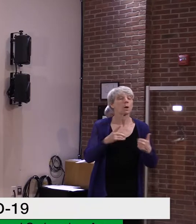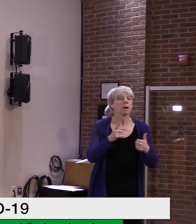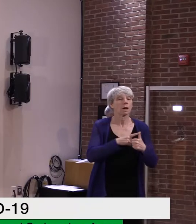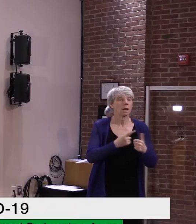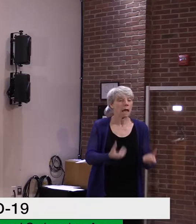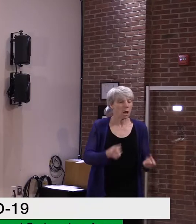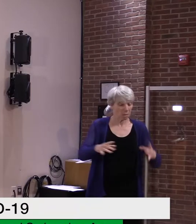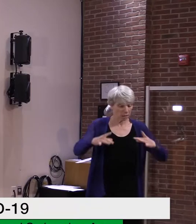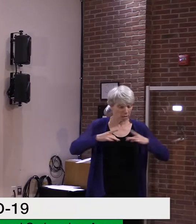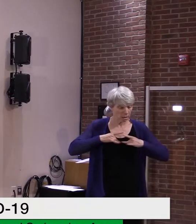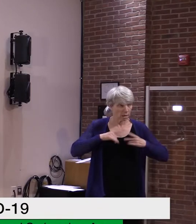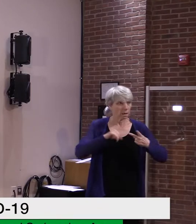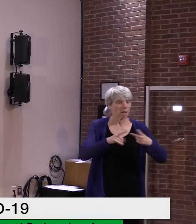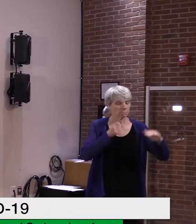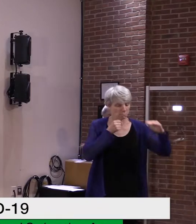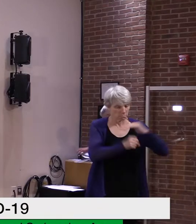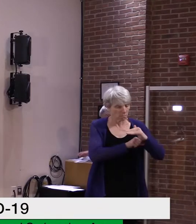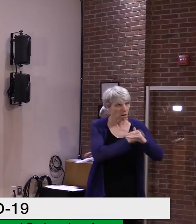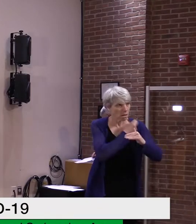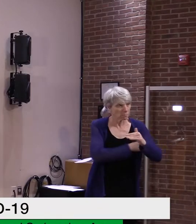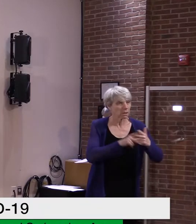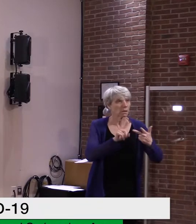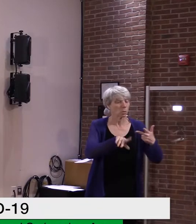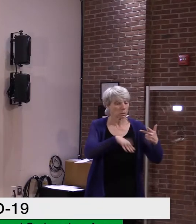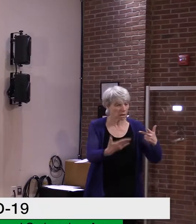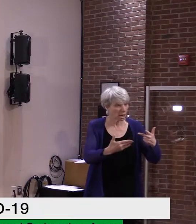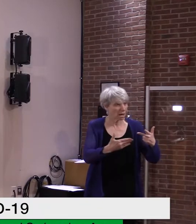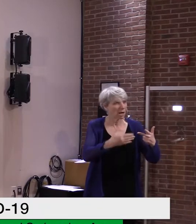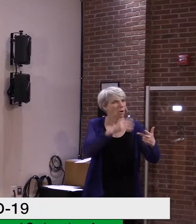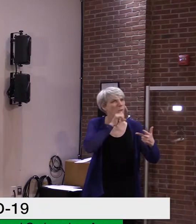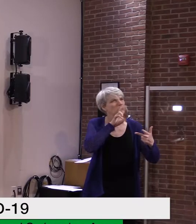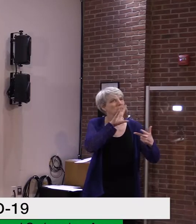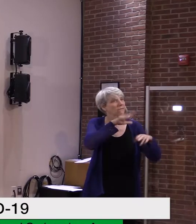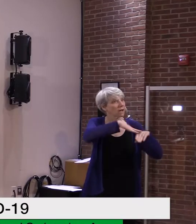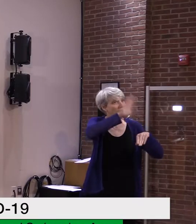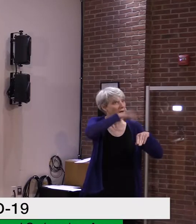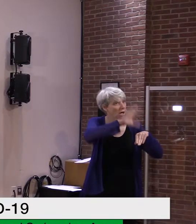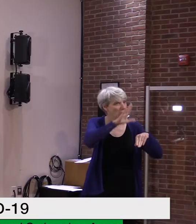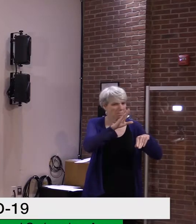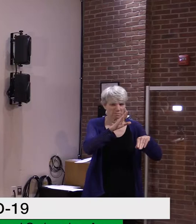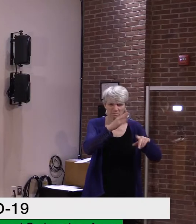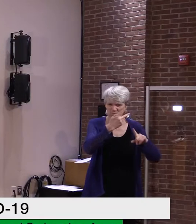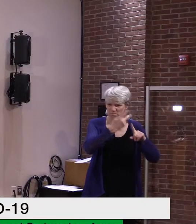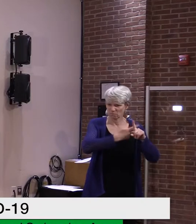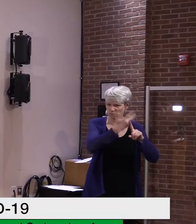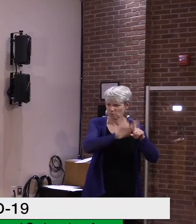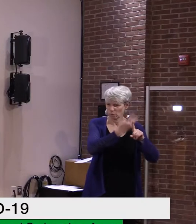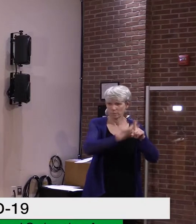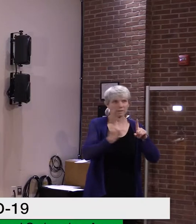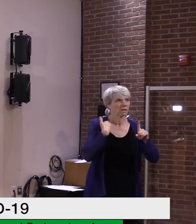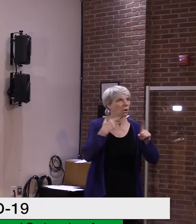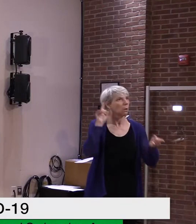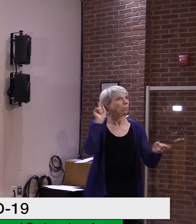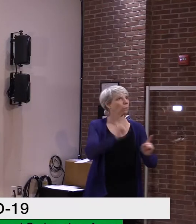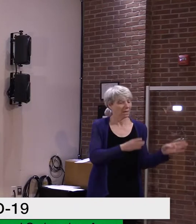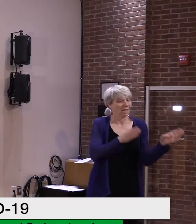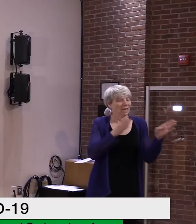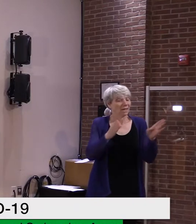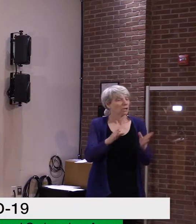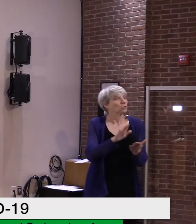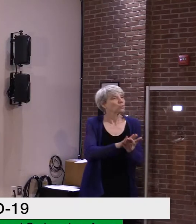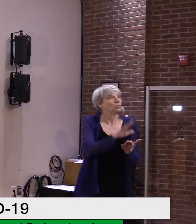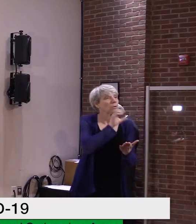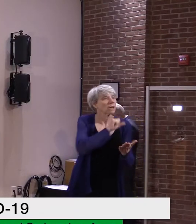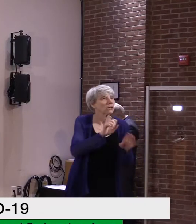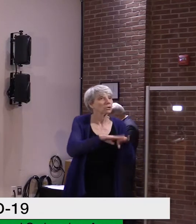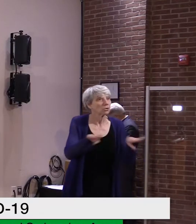and deaths in our older citizens. Several months ago, that began. Next, in the sudden major cases